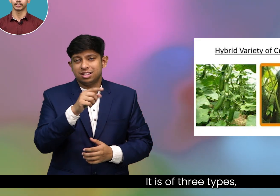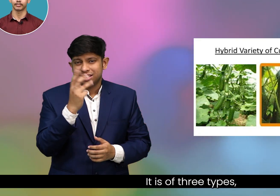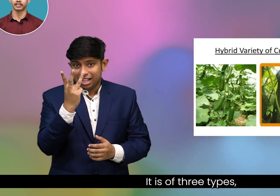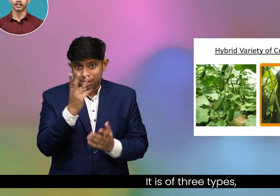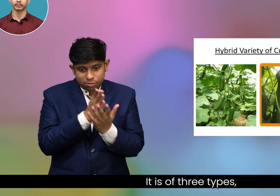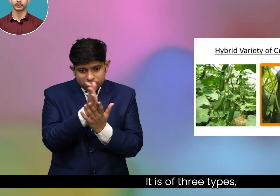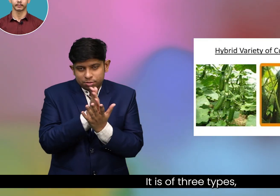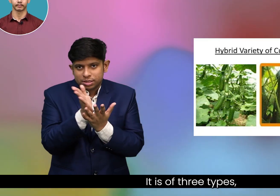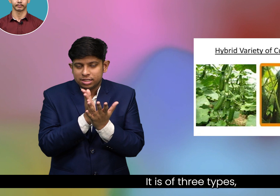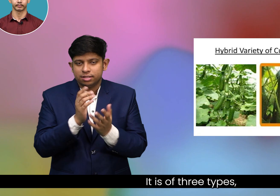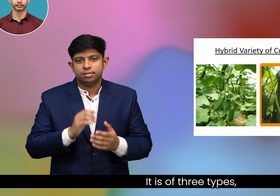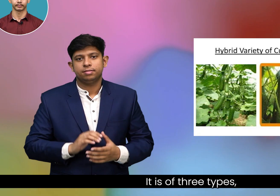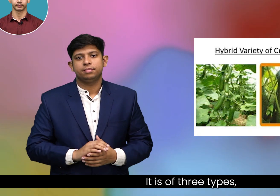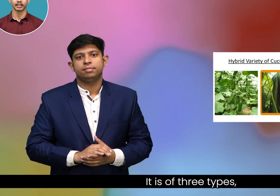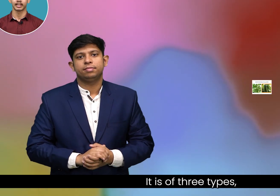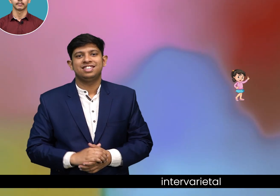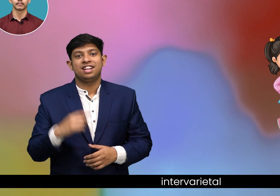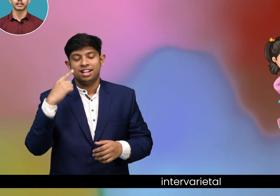It is of three types.